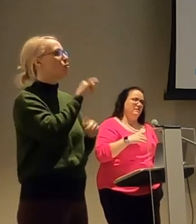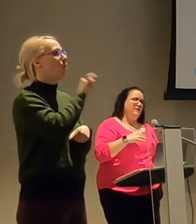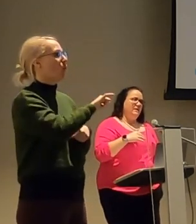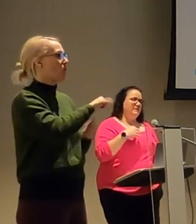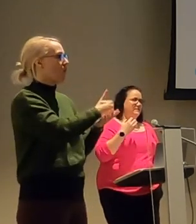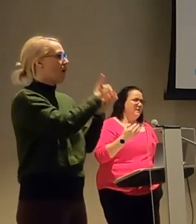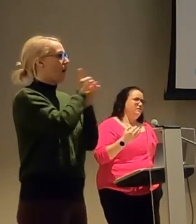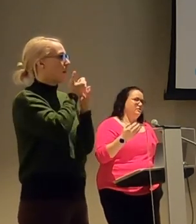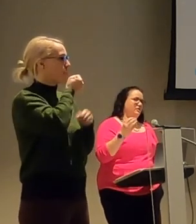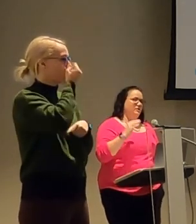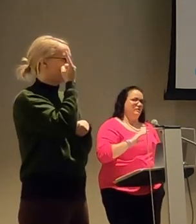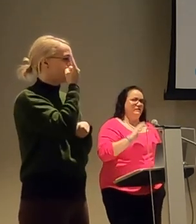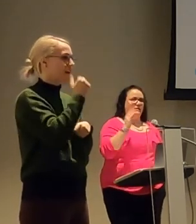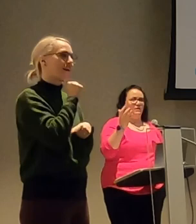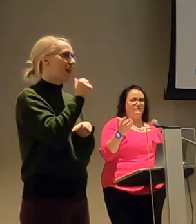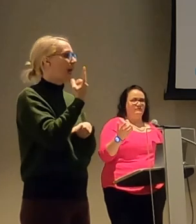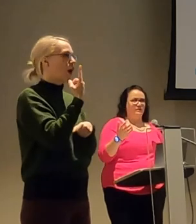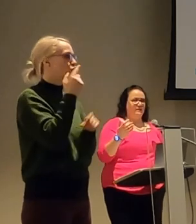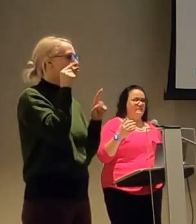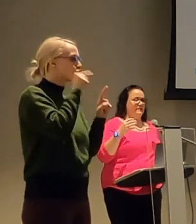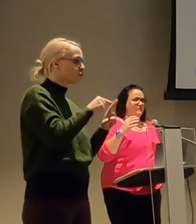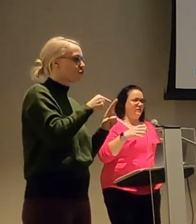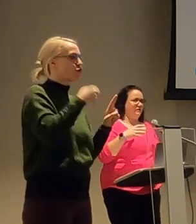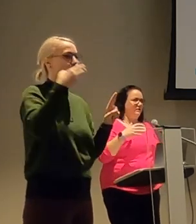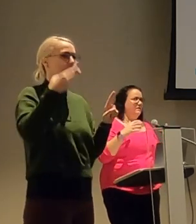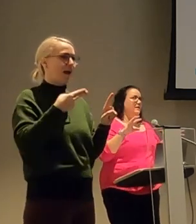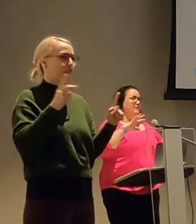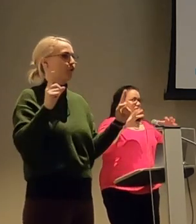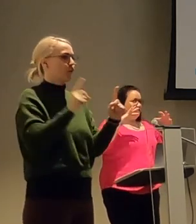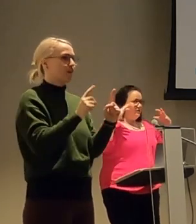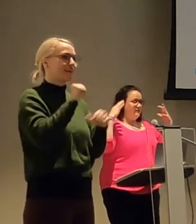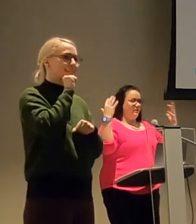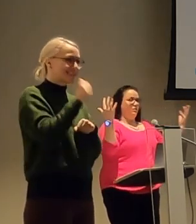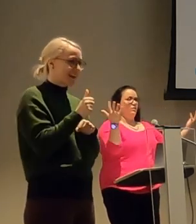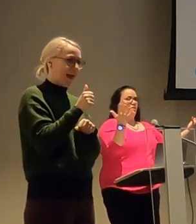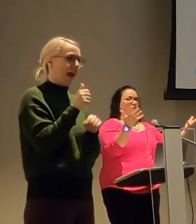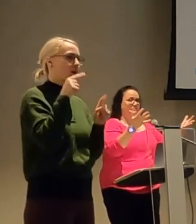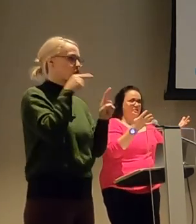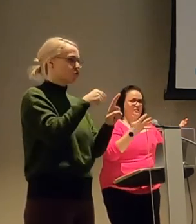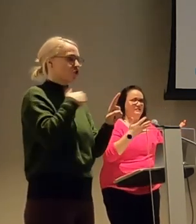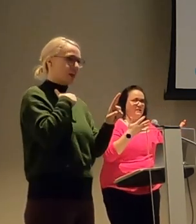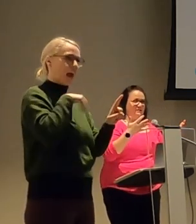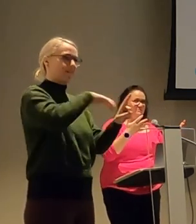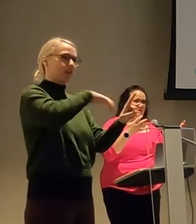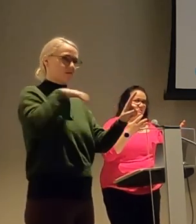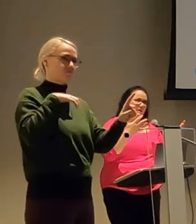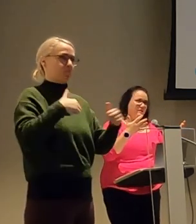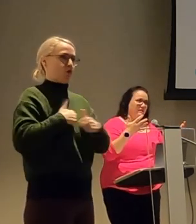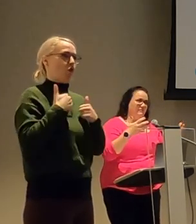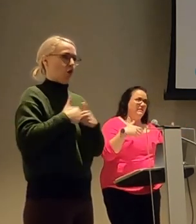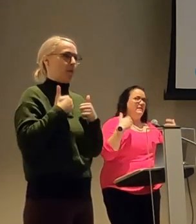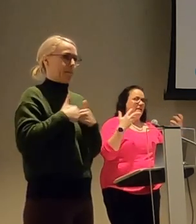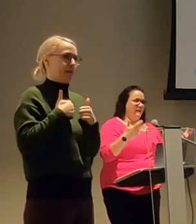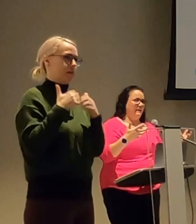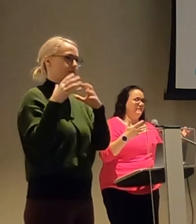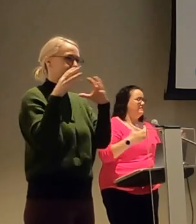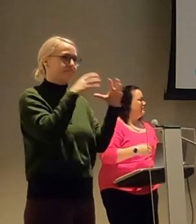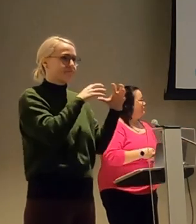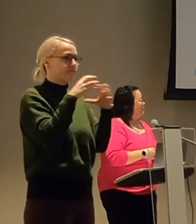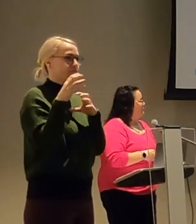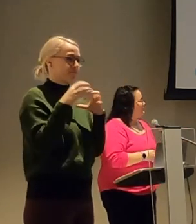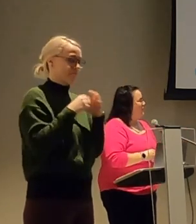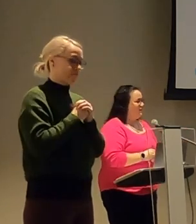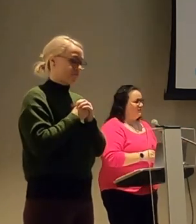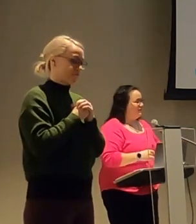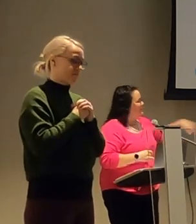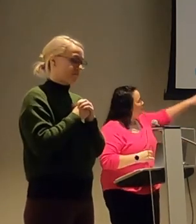that it's not just her and Holofernes, it's her, she's got a whole army she's got to be aware of. And